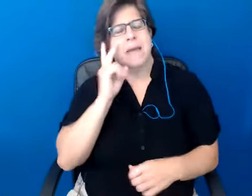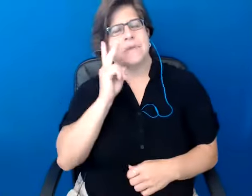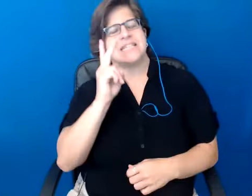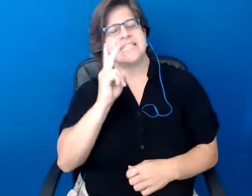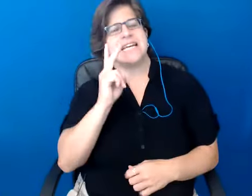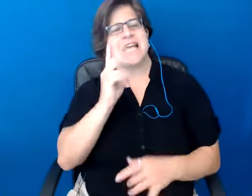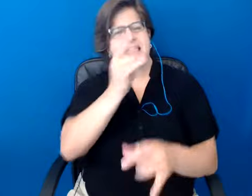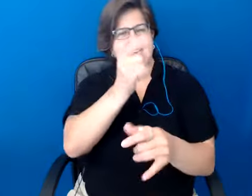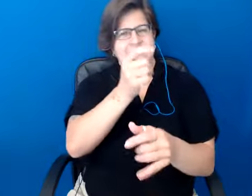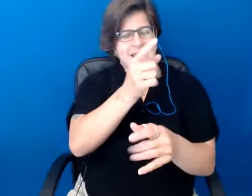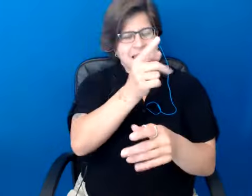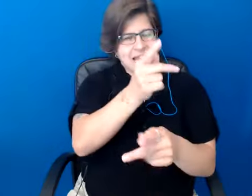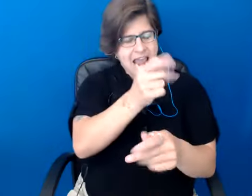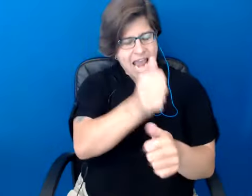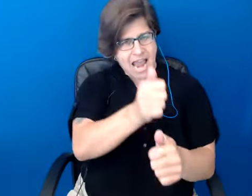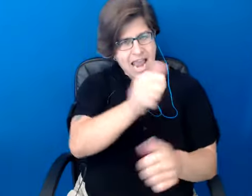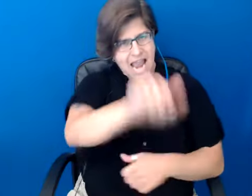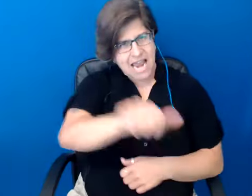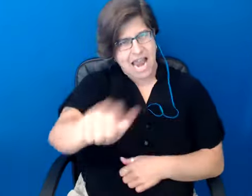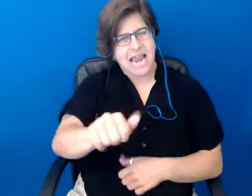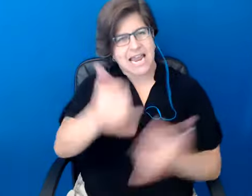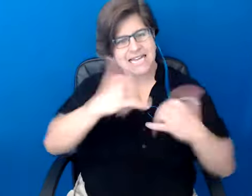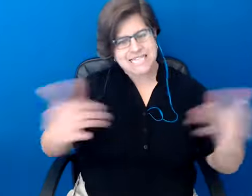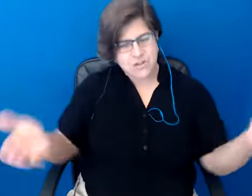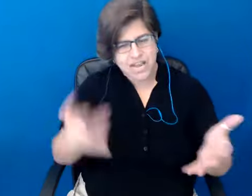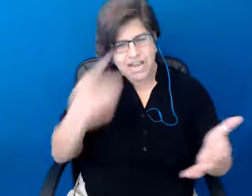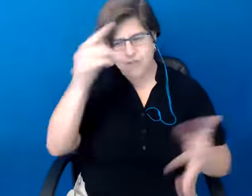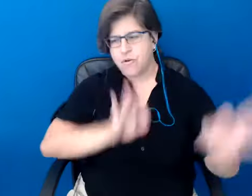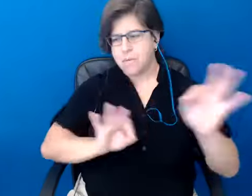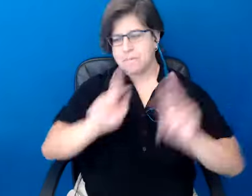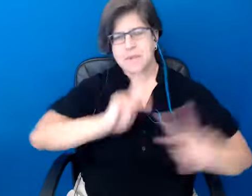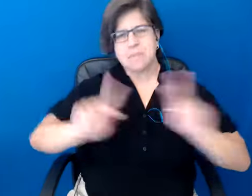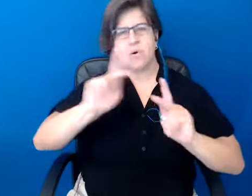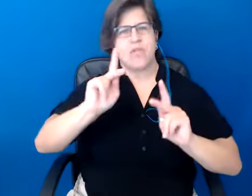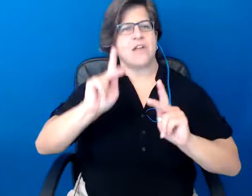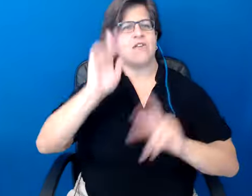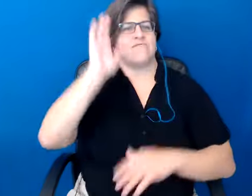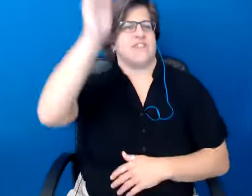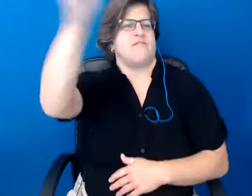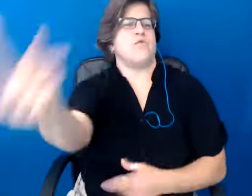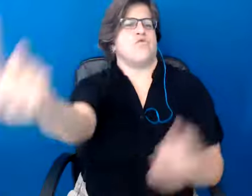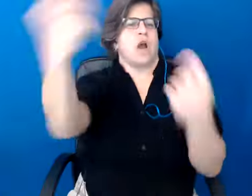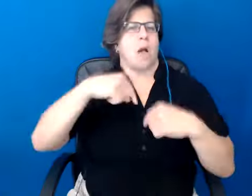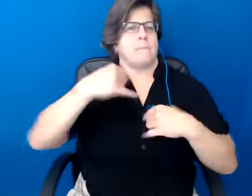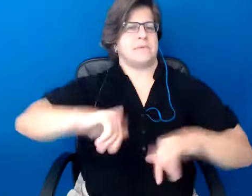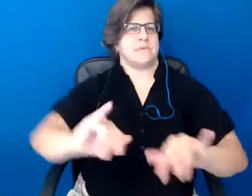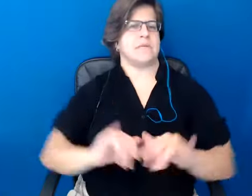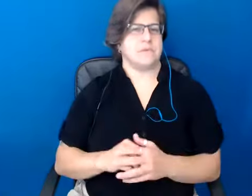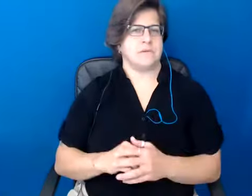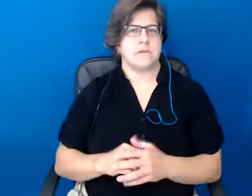ability, one day at a time, I'm able to see that AA is available in the future for those who need it. I